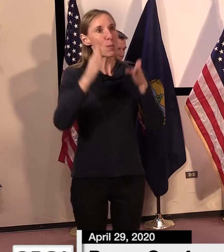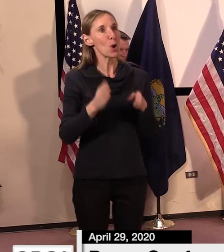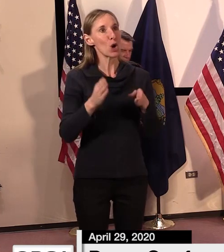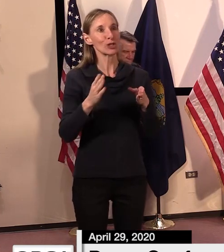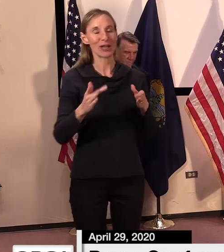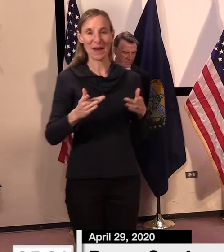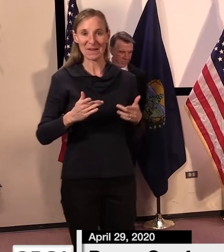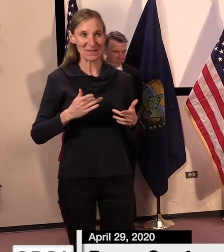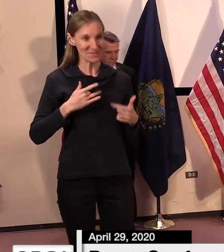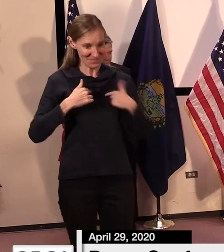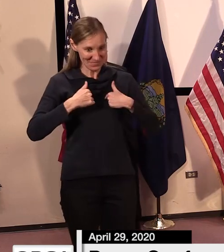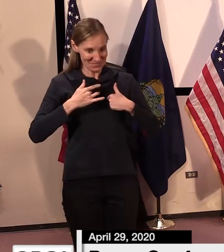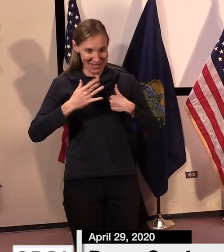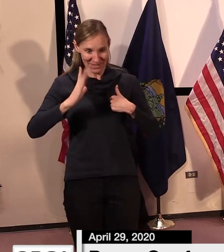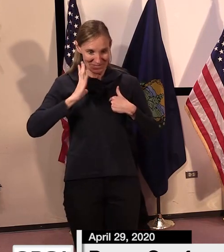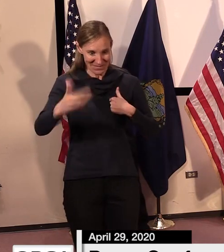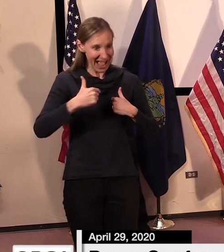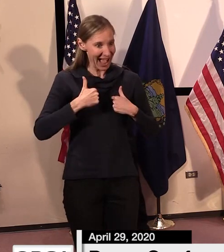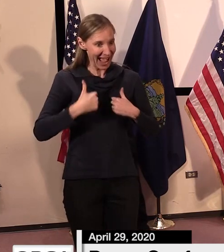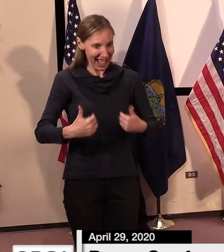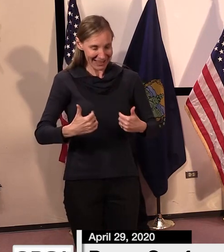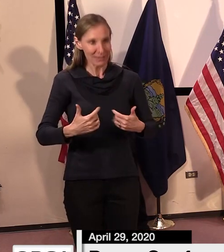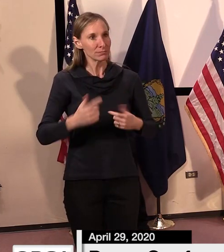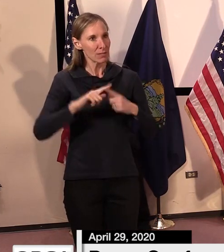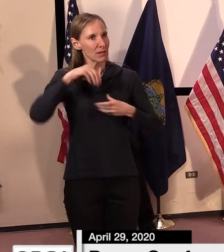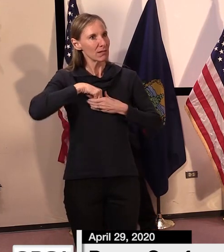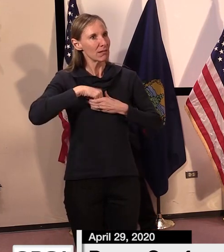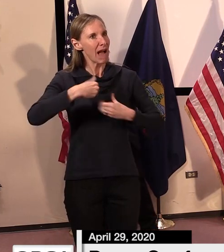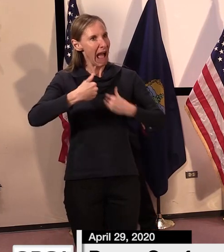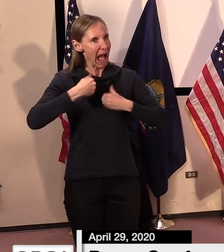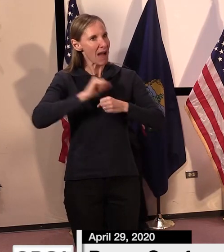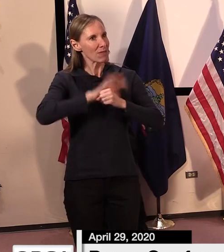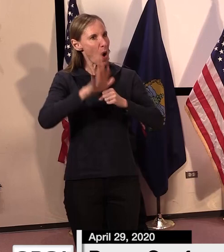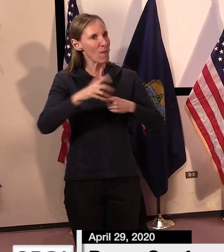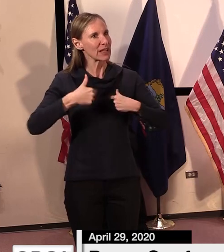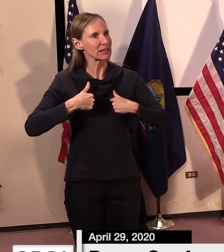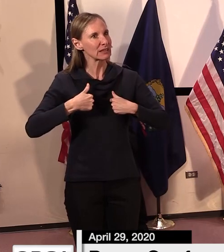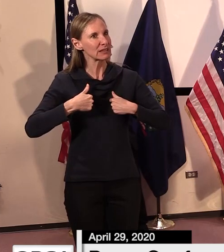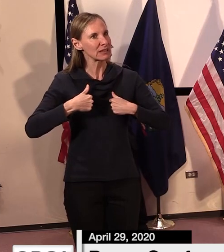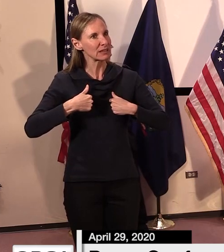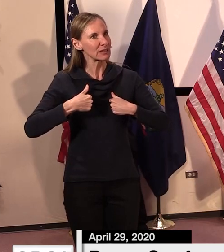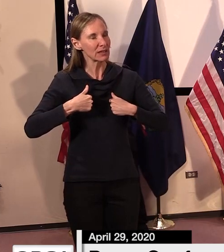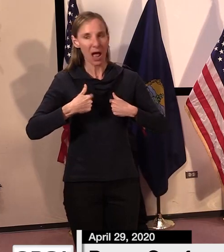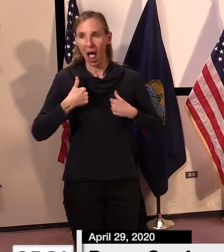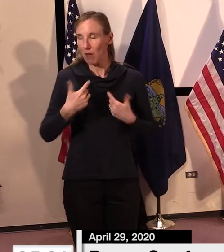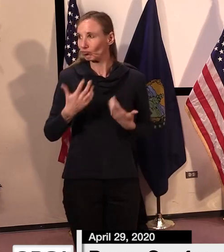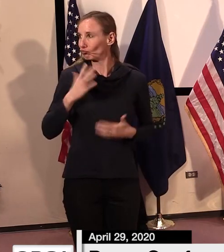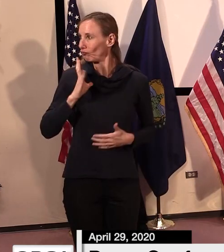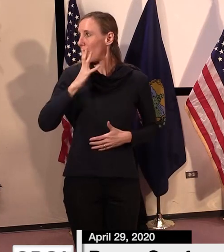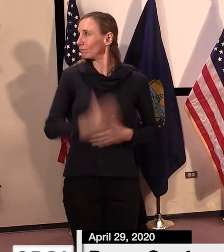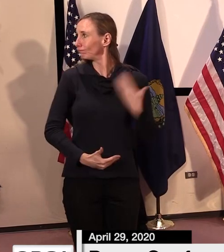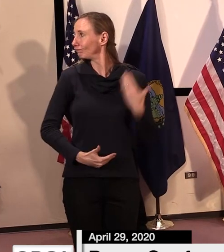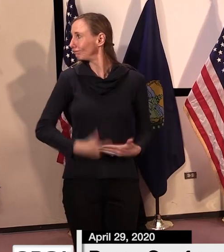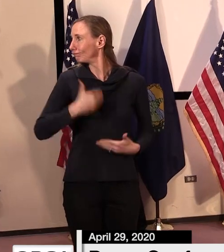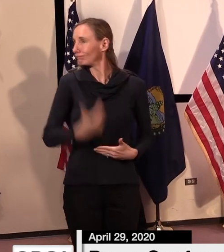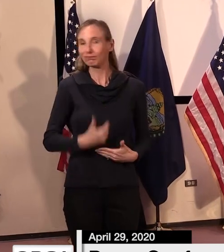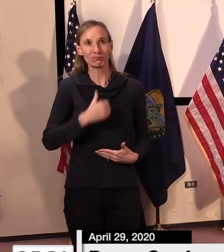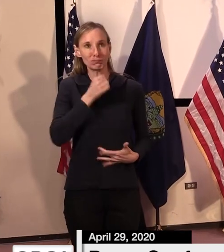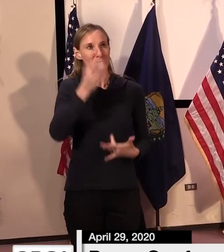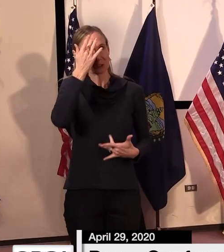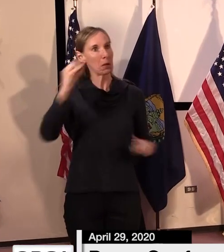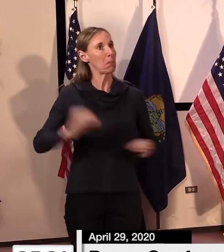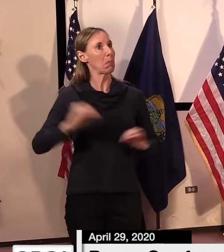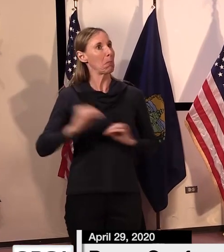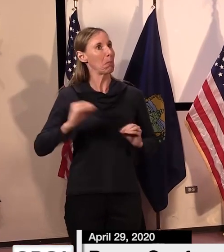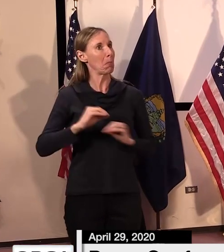asymptomatic person? And the person is actually doing fine, may not realize they're infected at all,